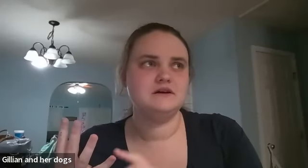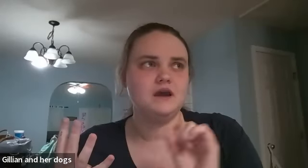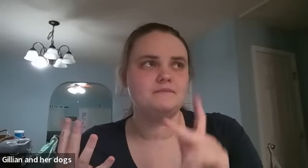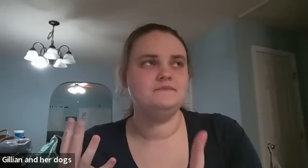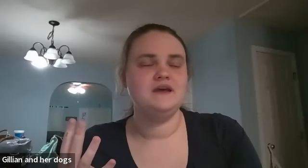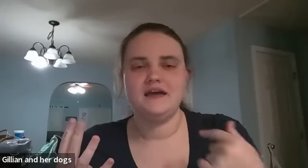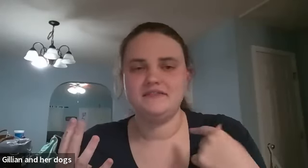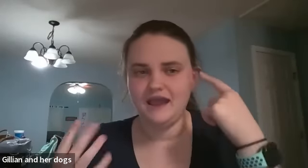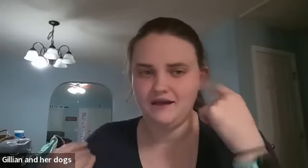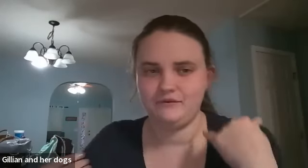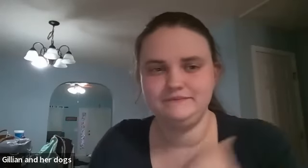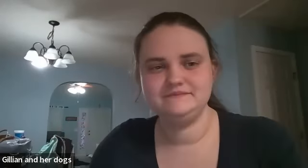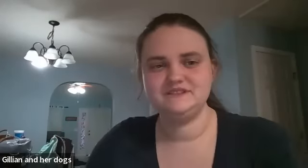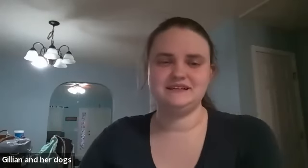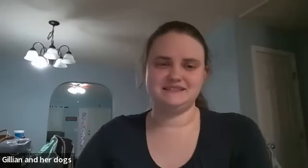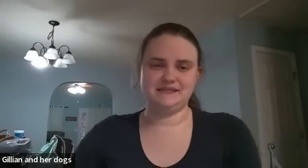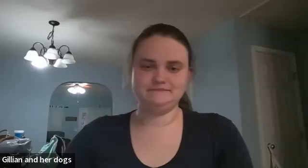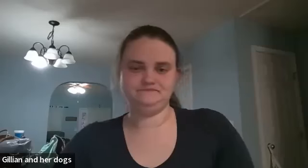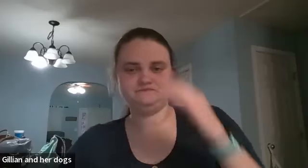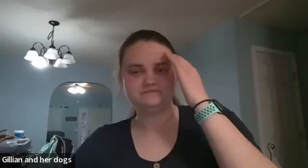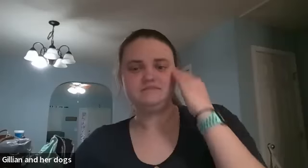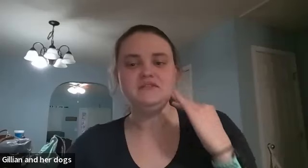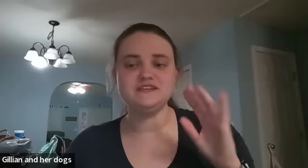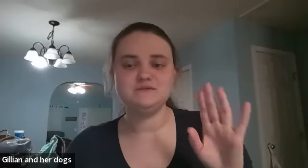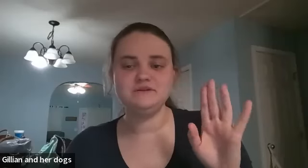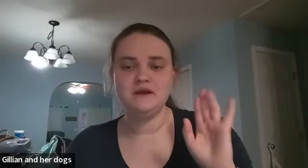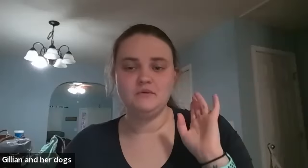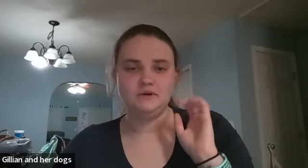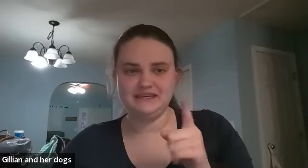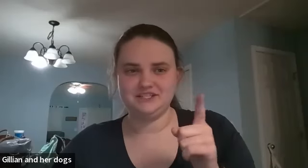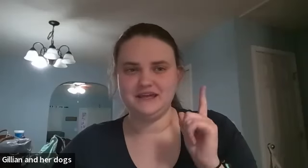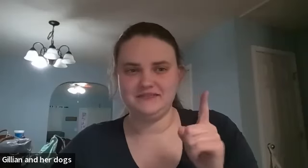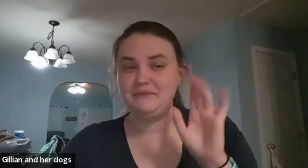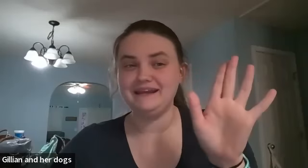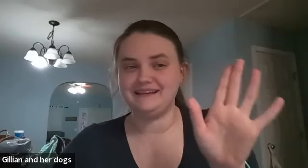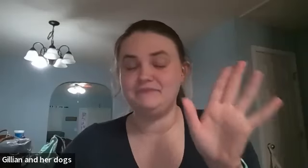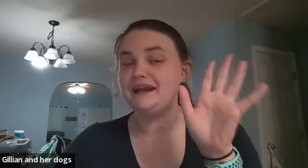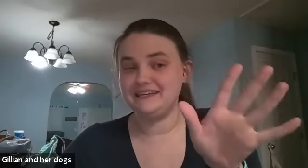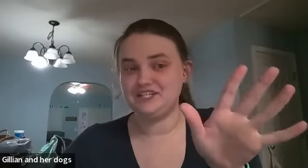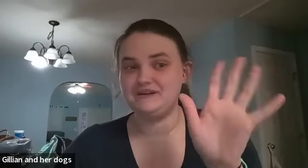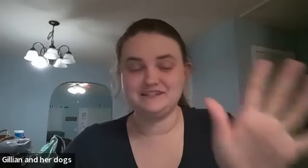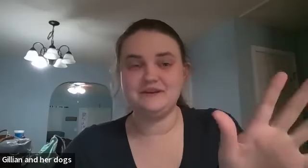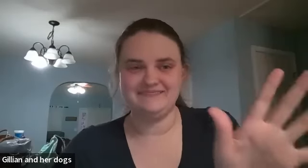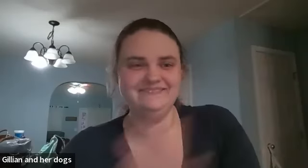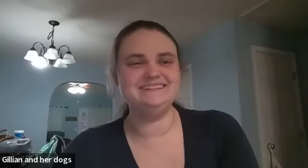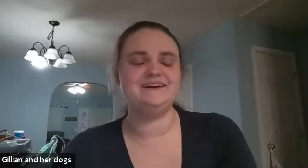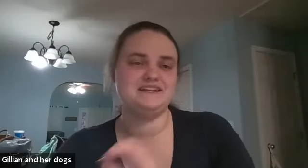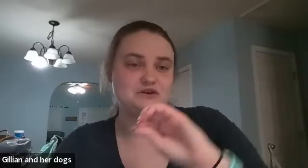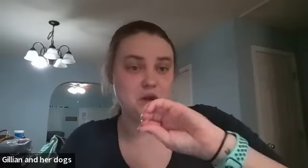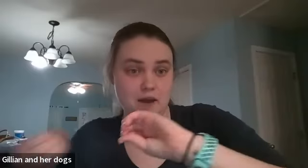Okay. I think I have one. So let's see. And this one will get you. Might get you, and it's okay. All right. So